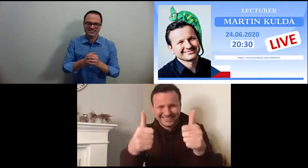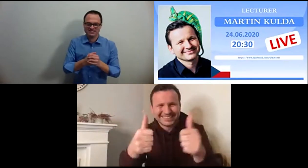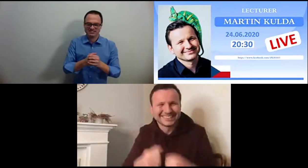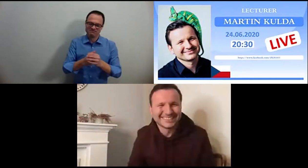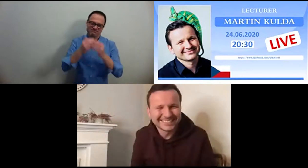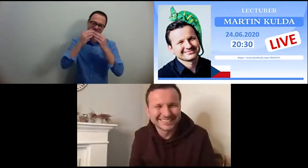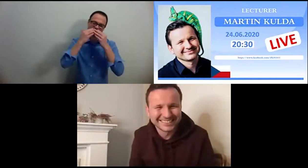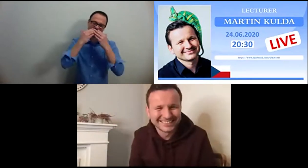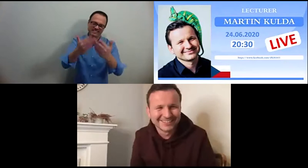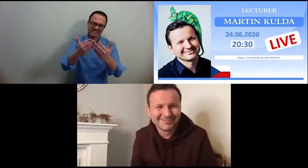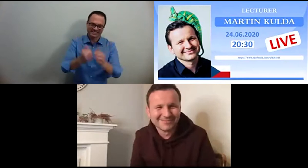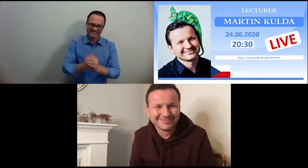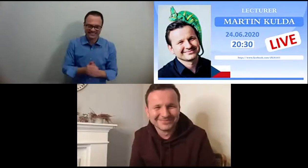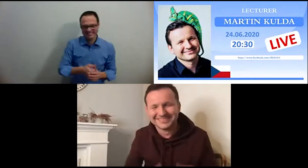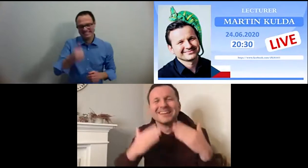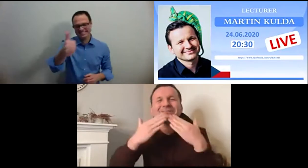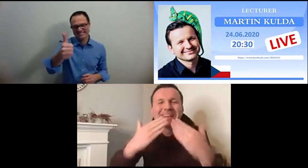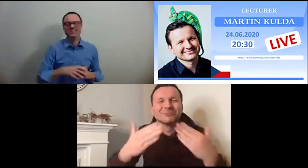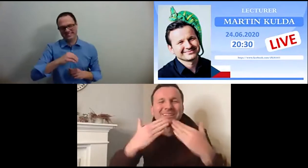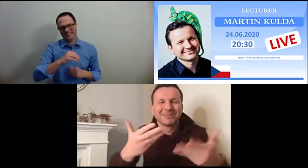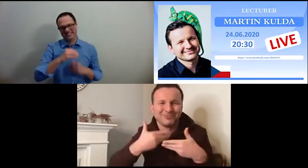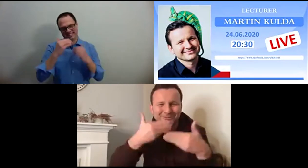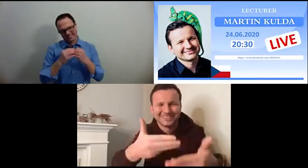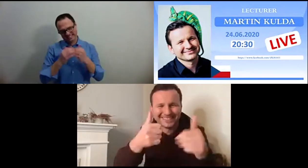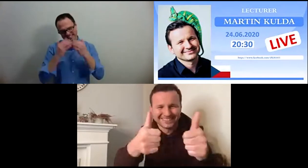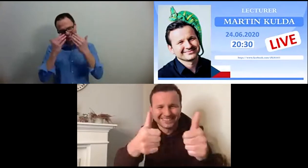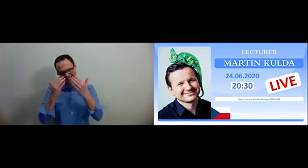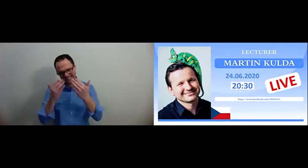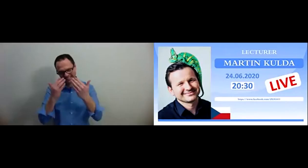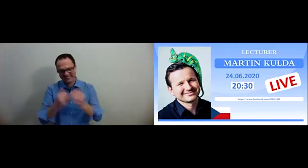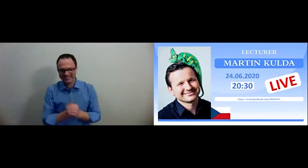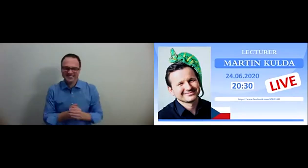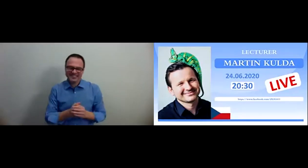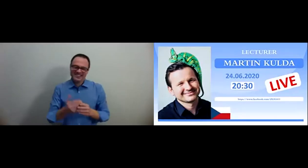Deaf People United. I'm so happy. Thank you for this initiative.